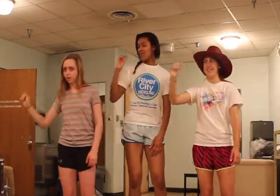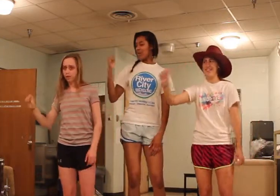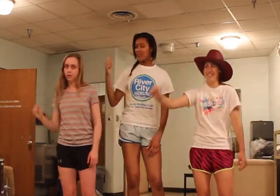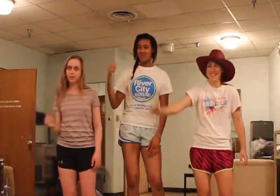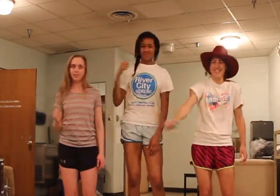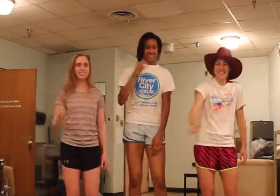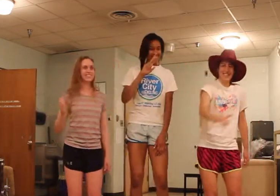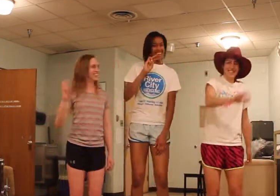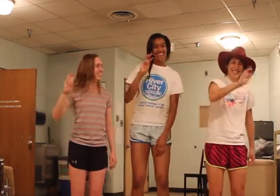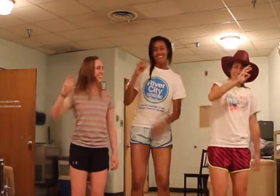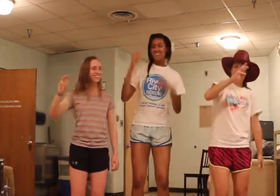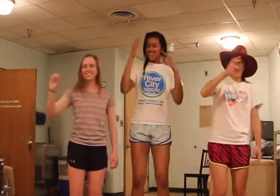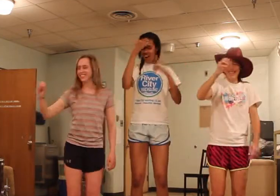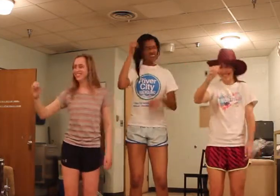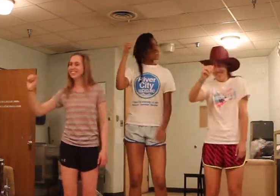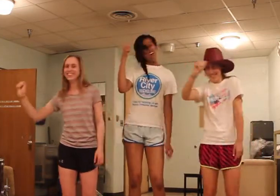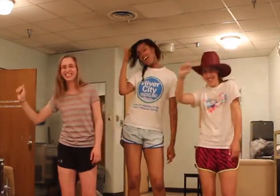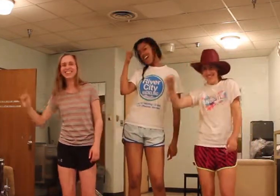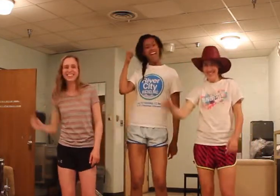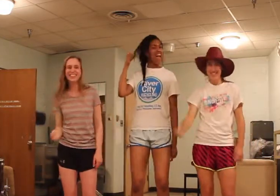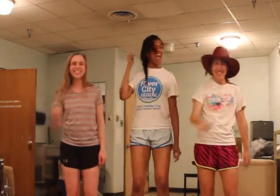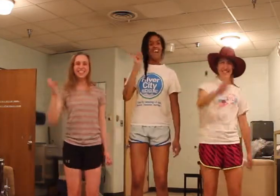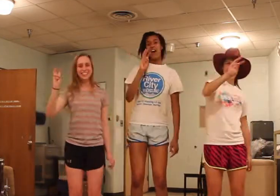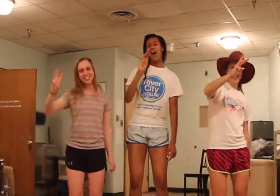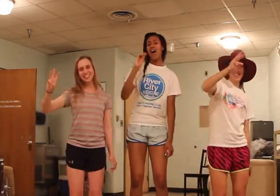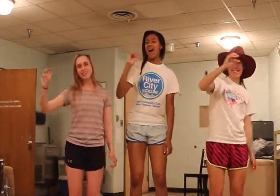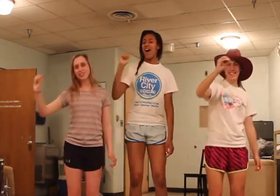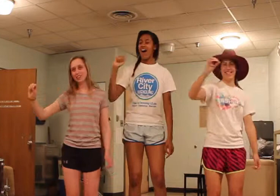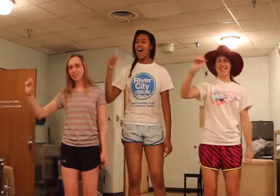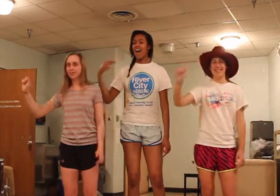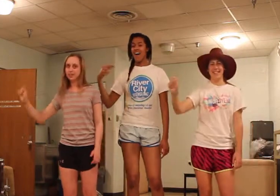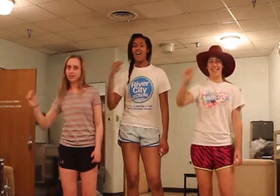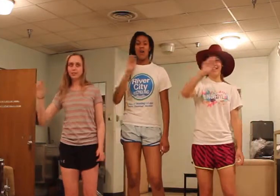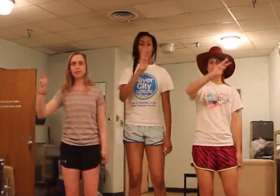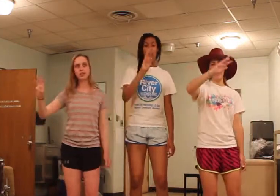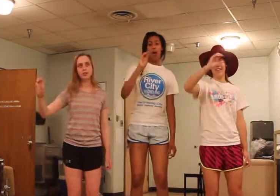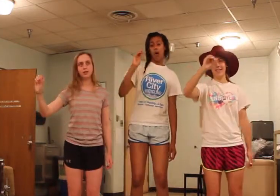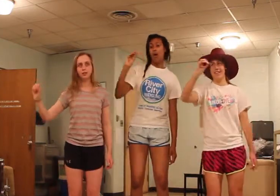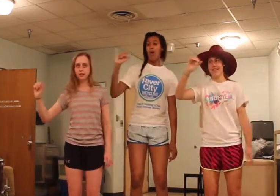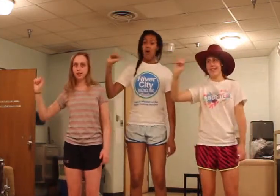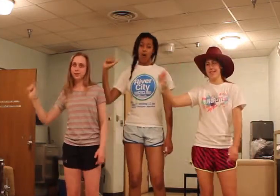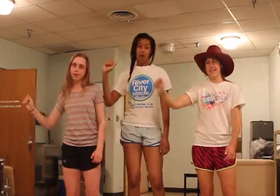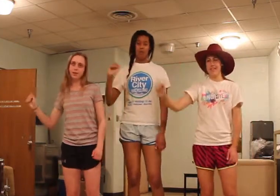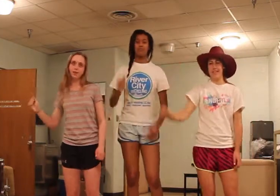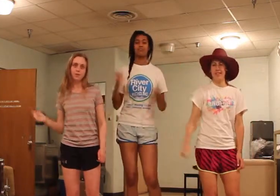It's down, I'll be you won't Oh, oh, oh, oh, oh